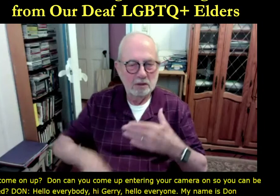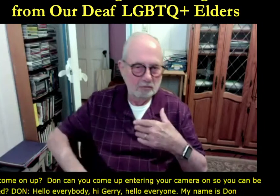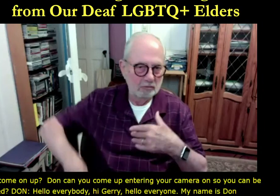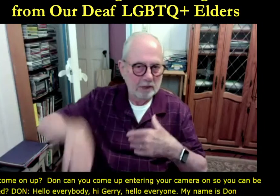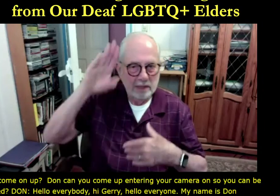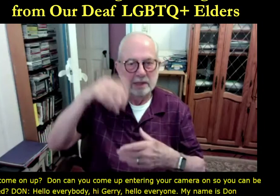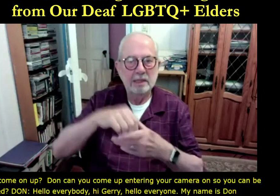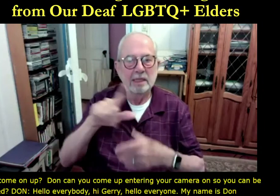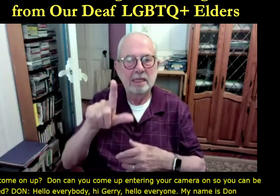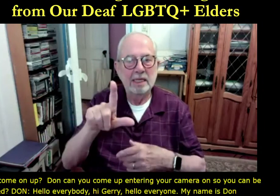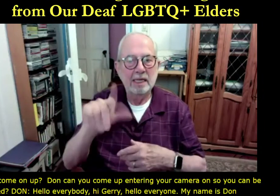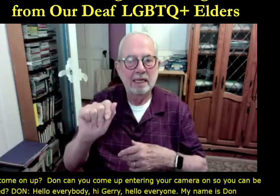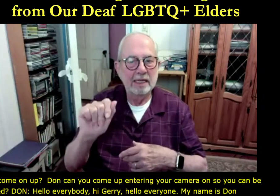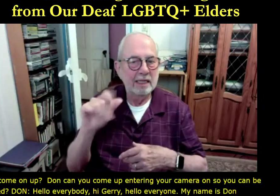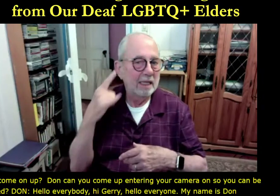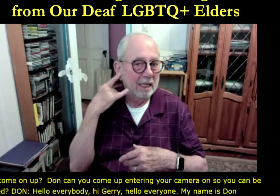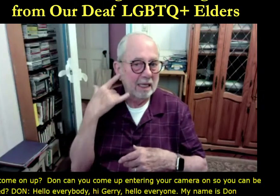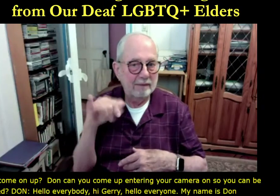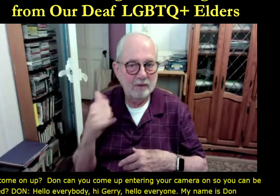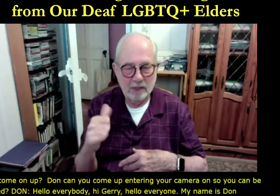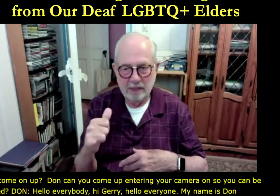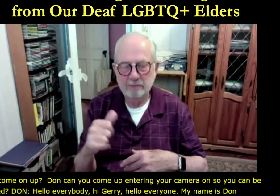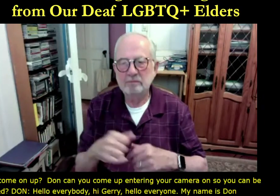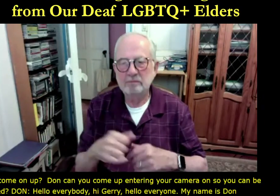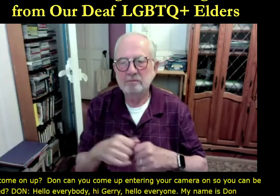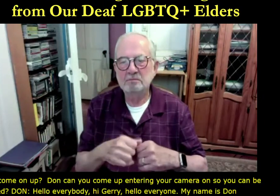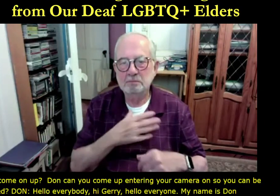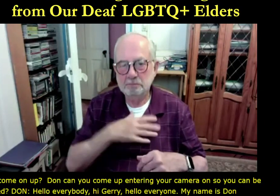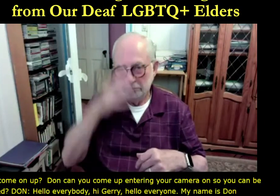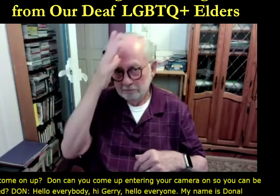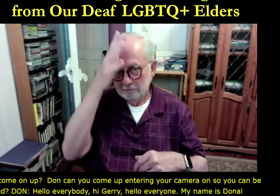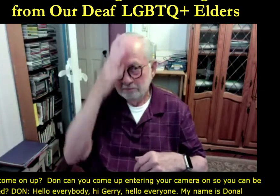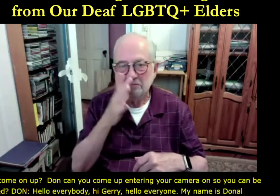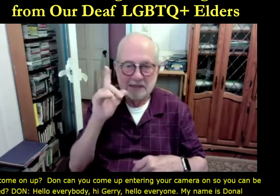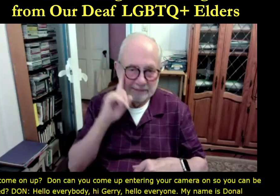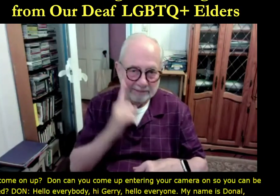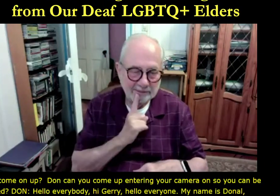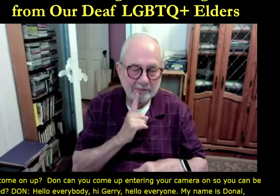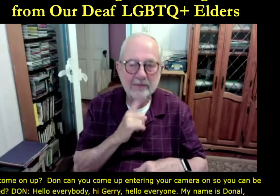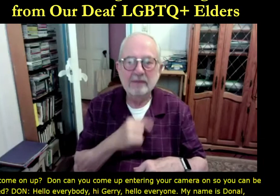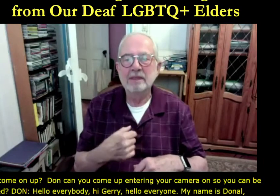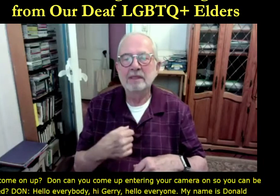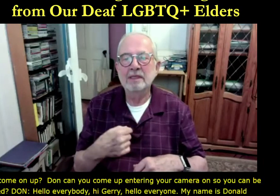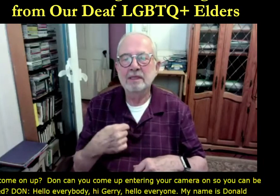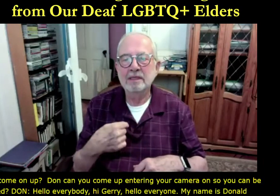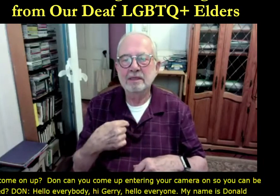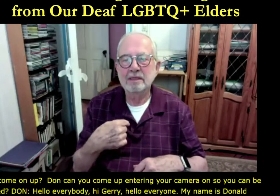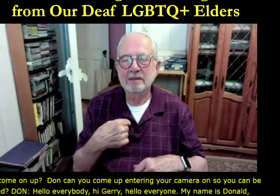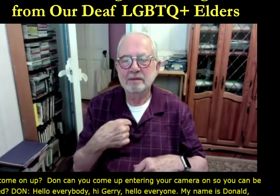i was born and raised in los angeles california my parents were deaf